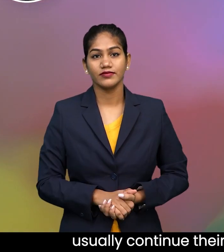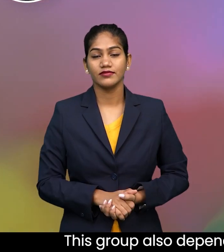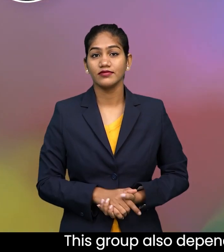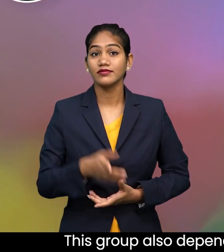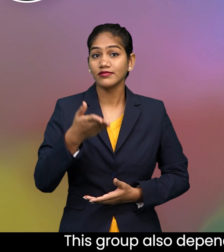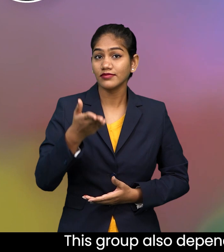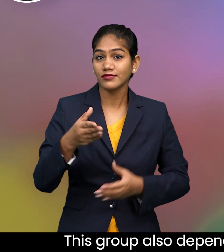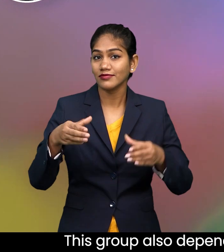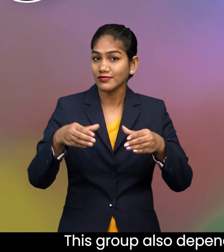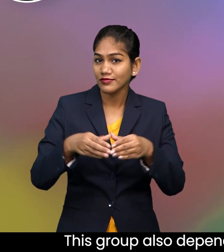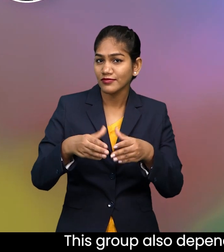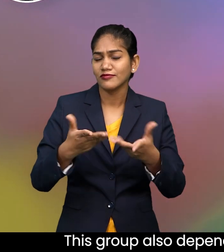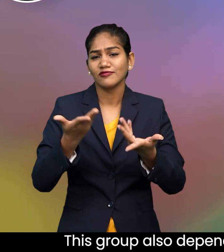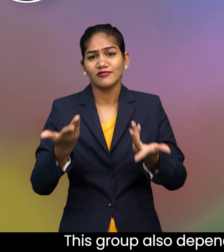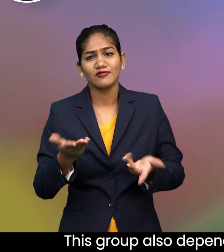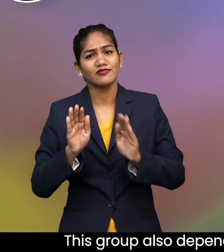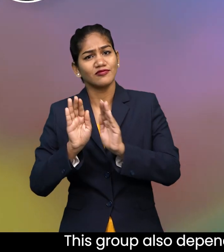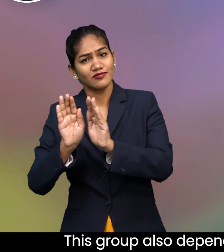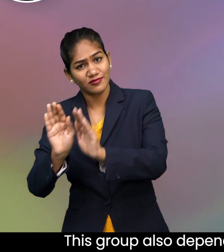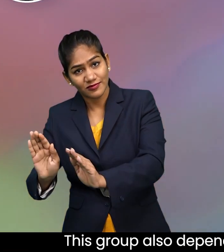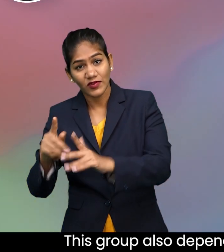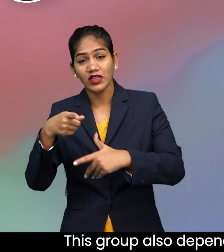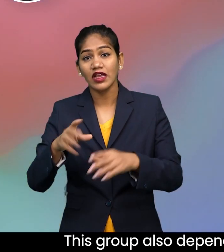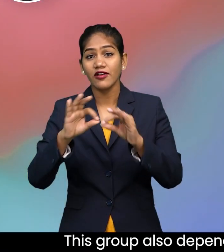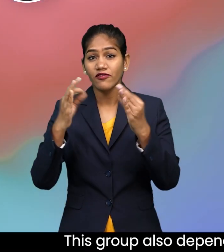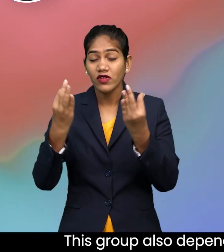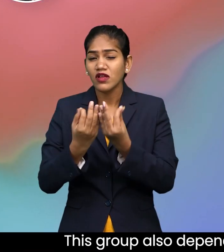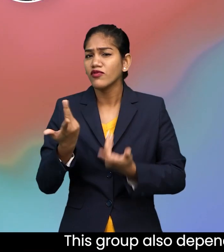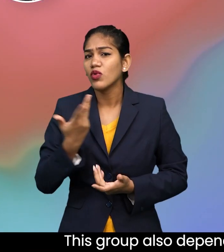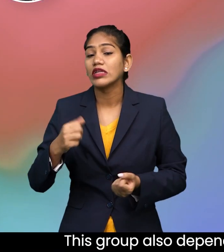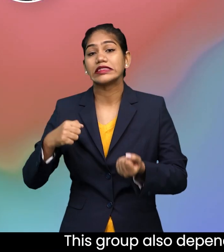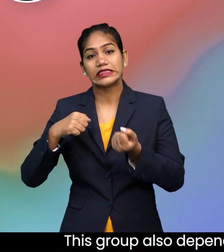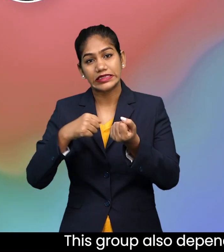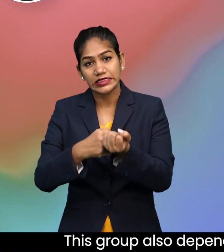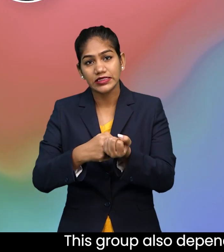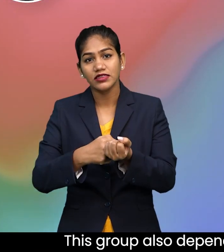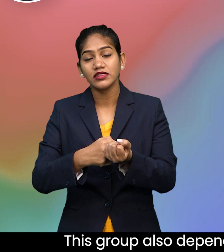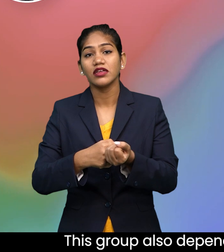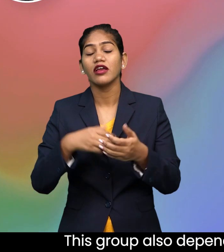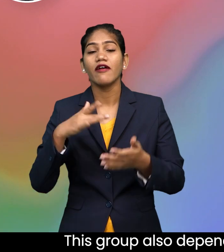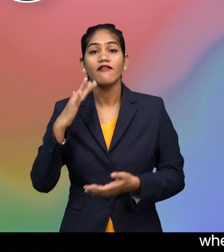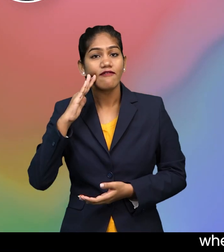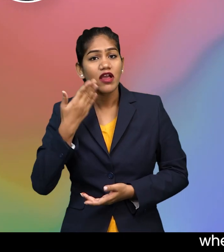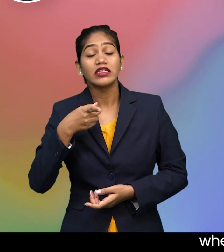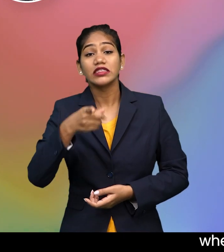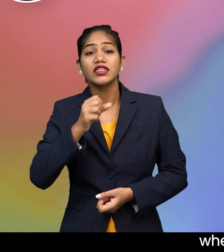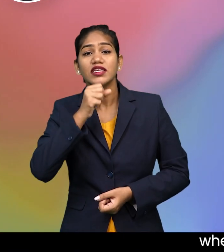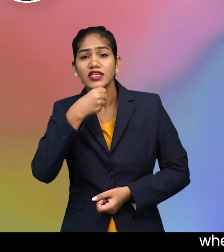This group also depends on their families for support in old age when unable to